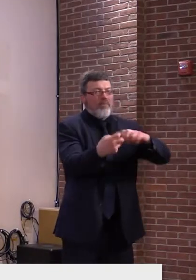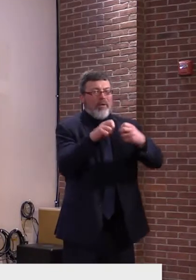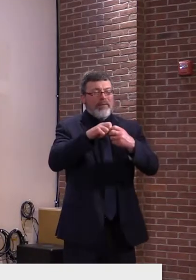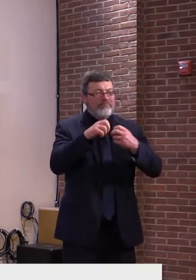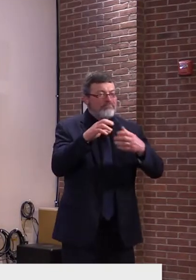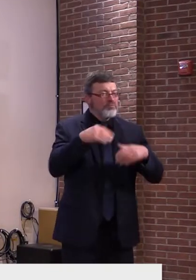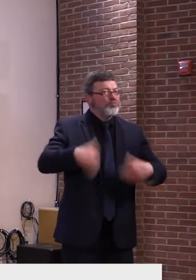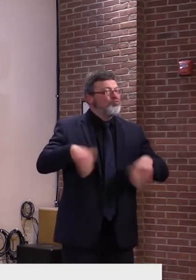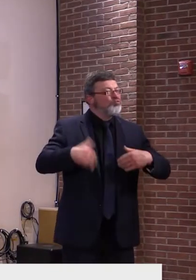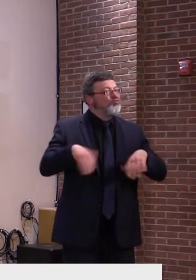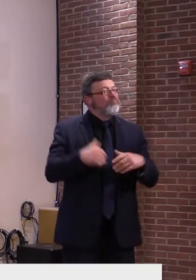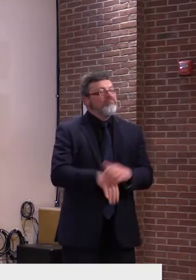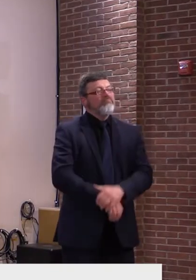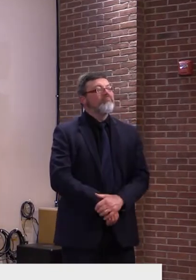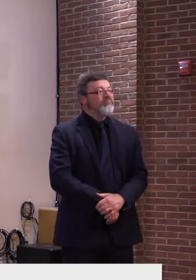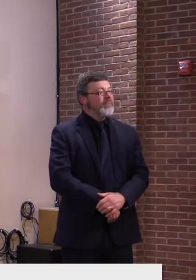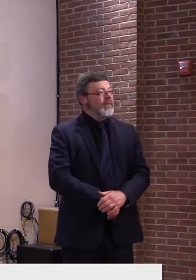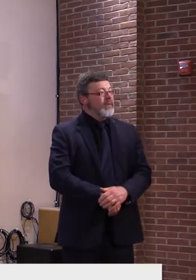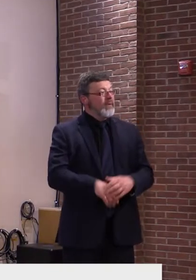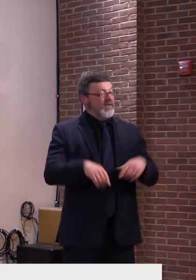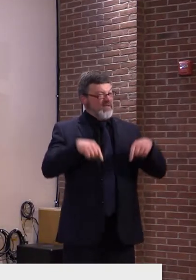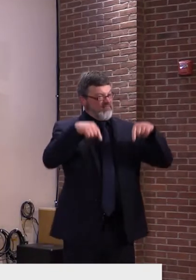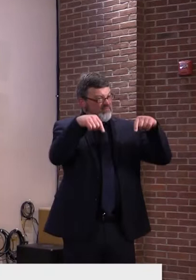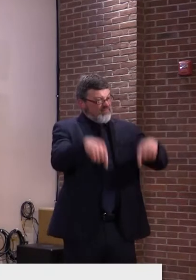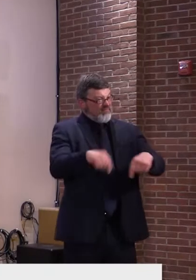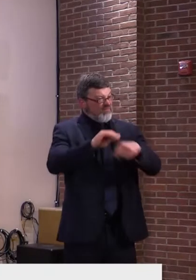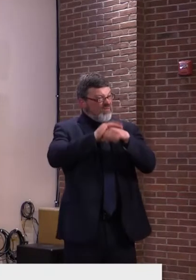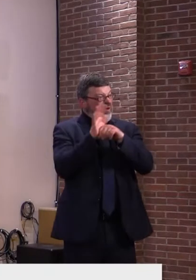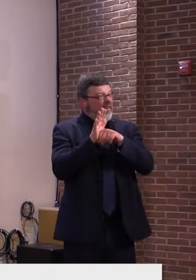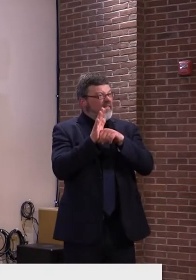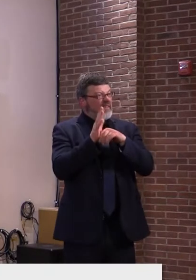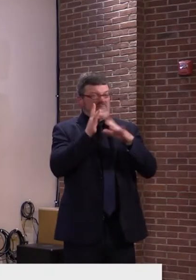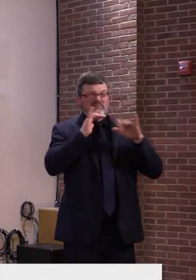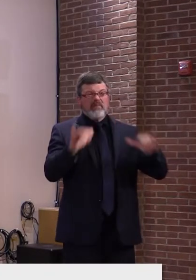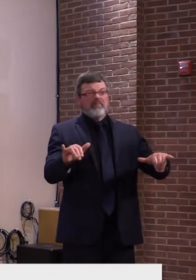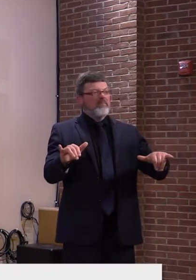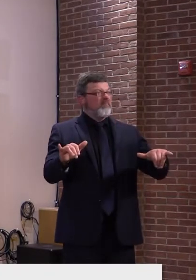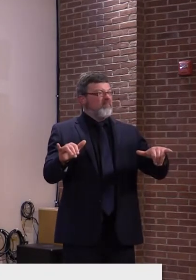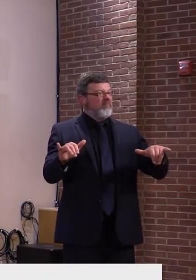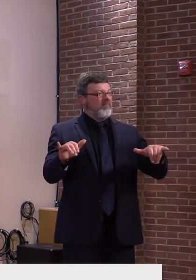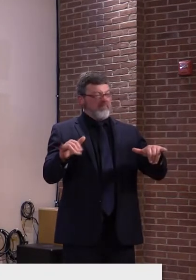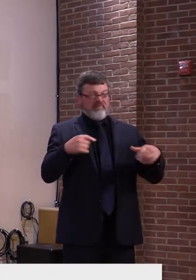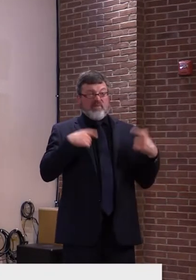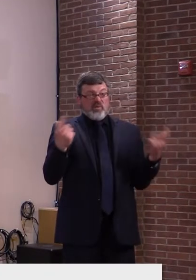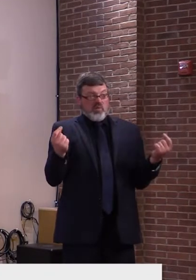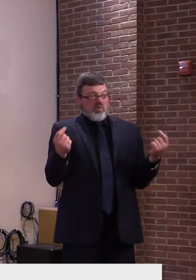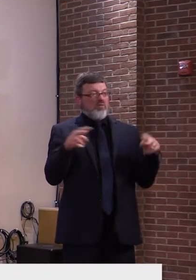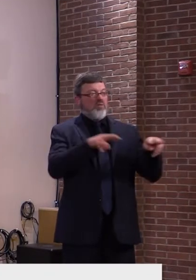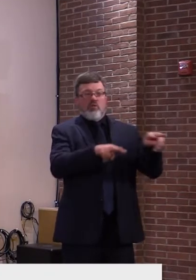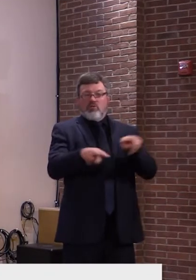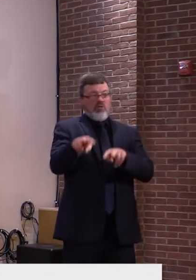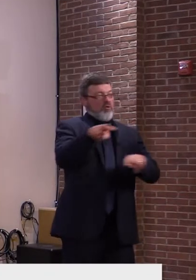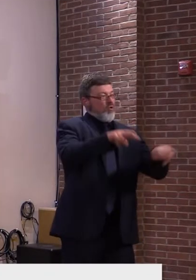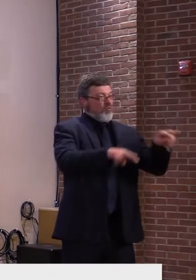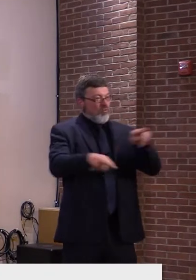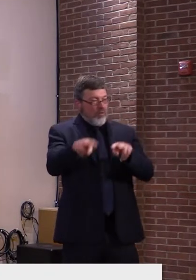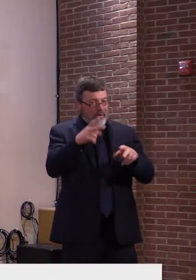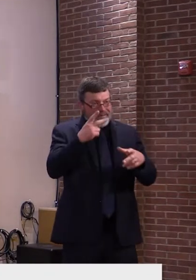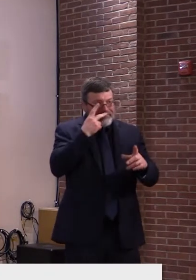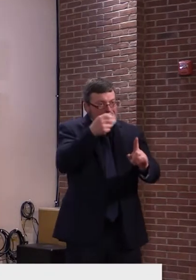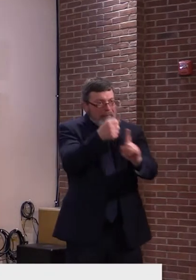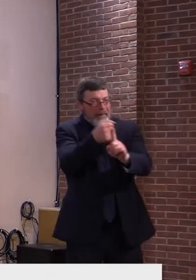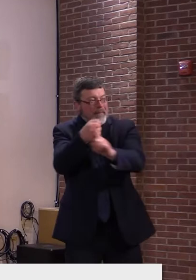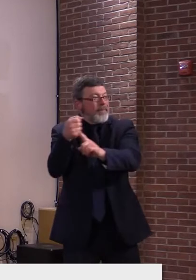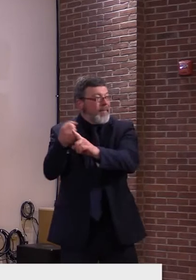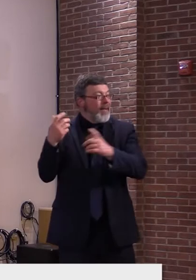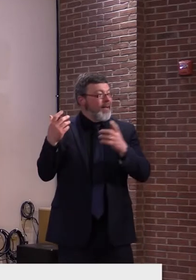With regard to COVID, though, we're still in a similar place, watching and monitoring for any substantial impacts from the BA2